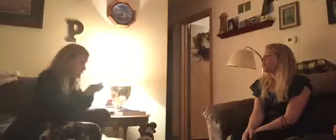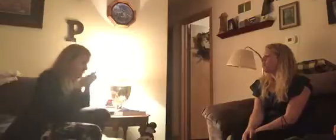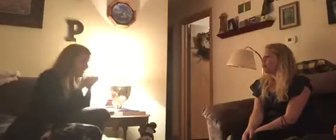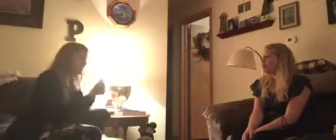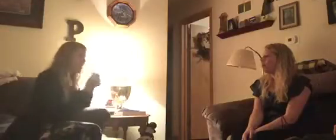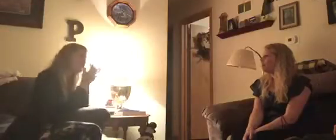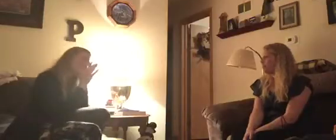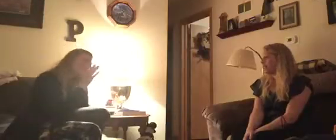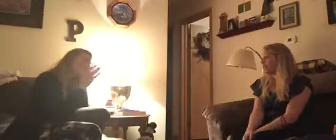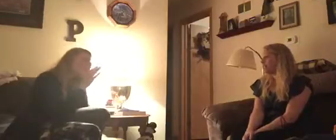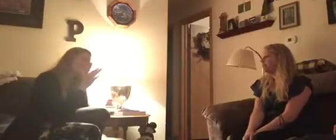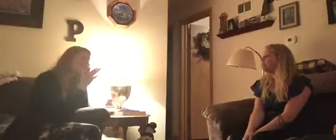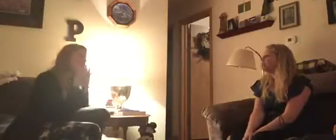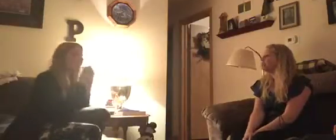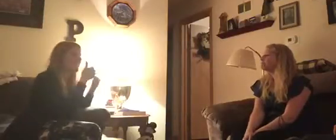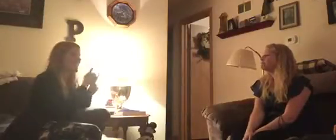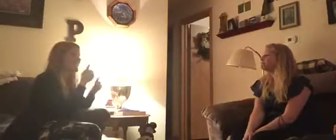So I bought a car today. Mm-hmm.